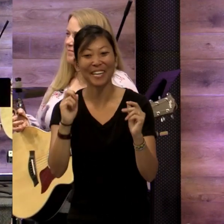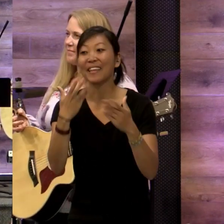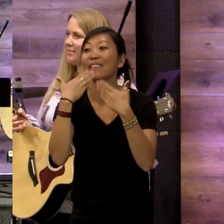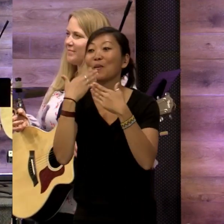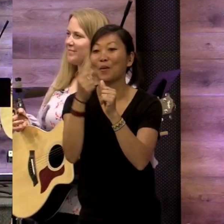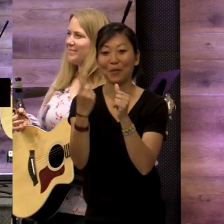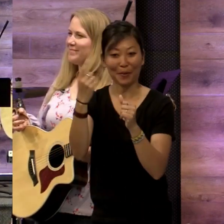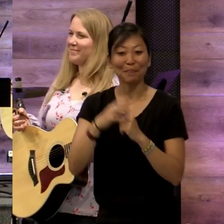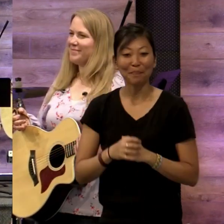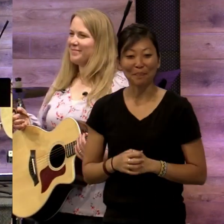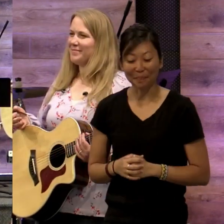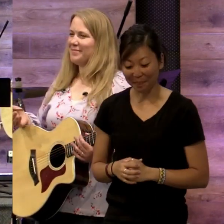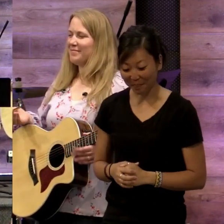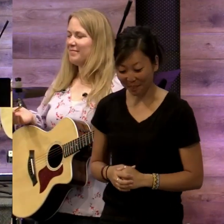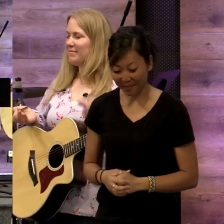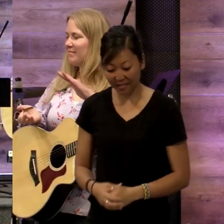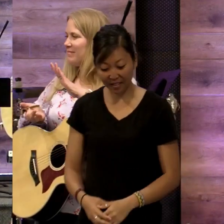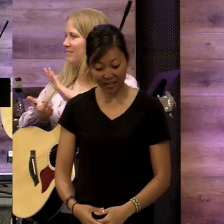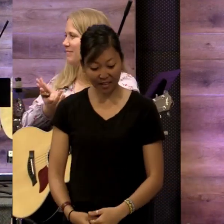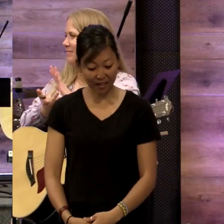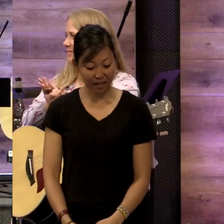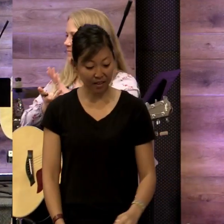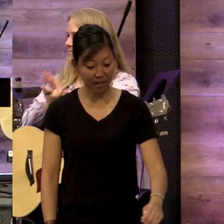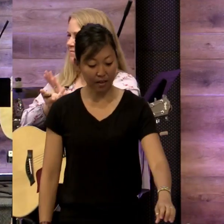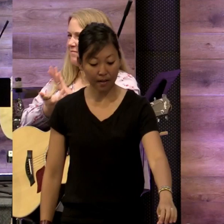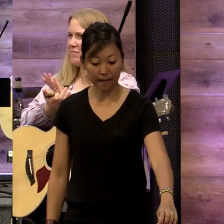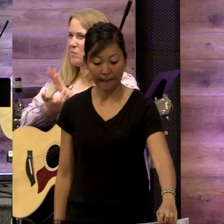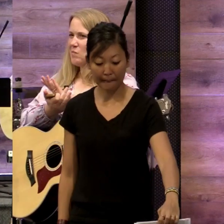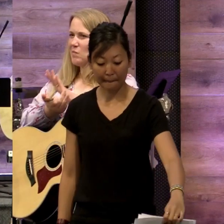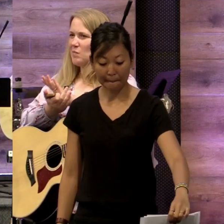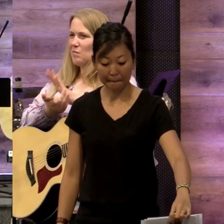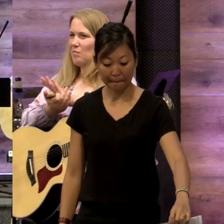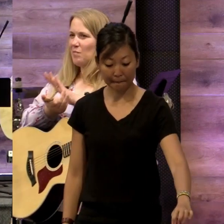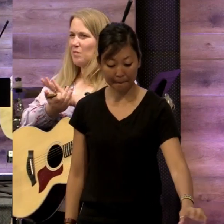And yeah, thanks, everyone. Awesome. Thanks, Joe.